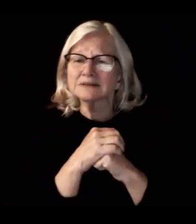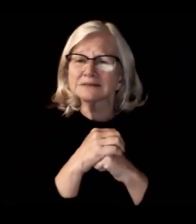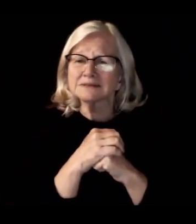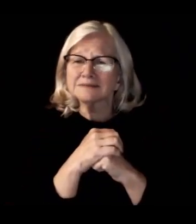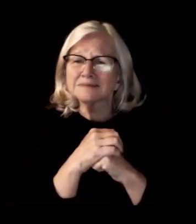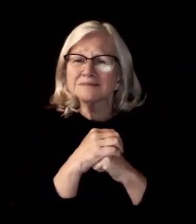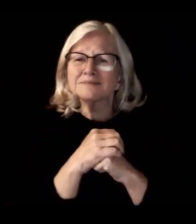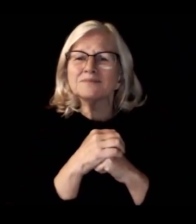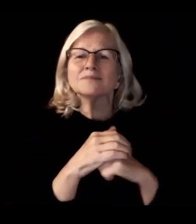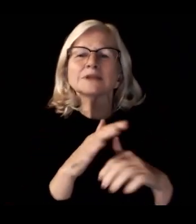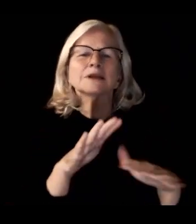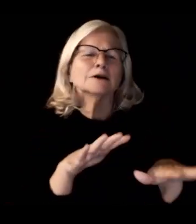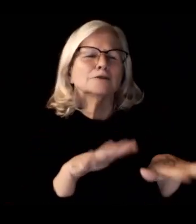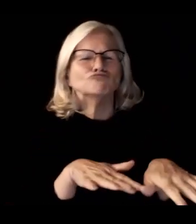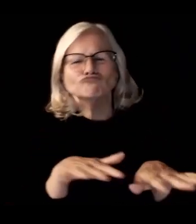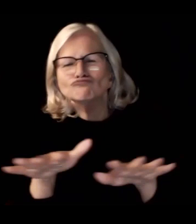visitors.